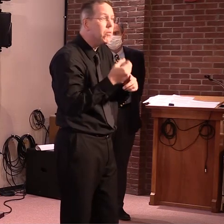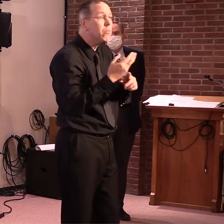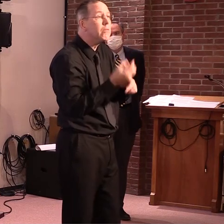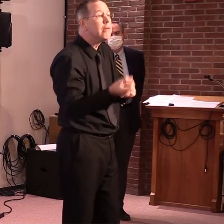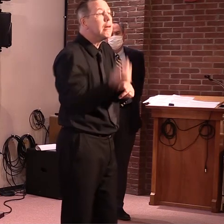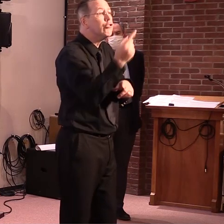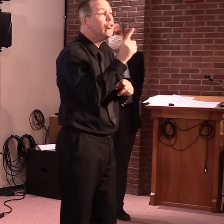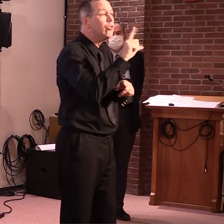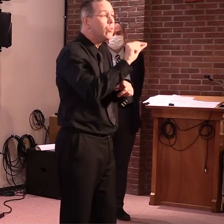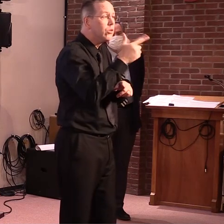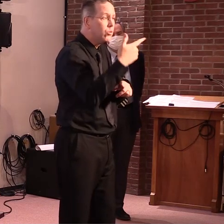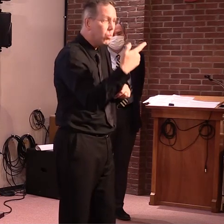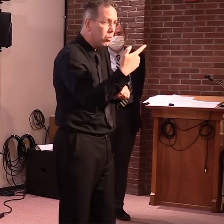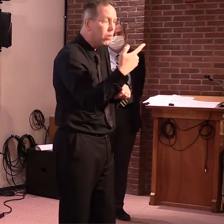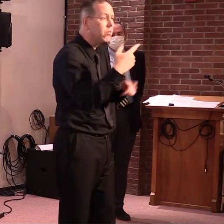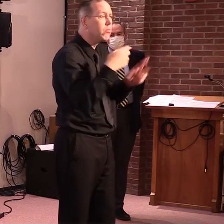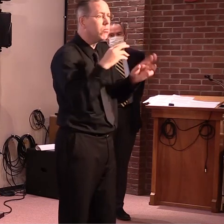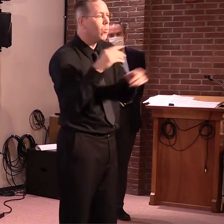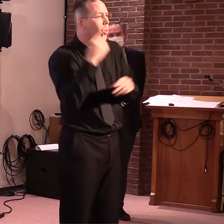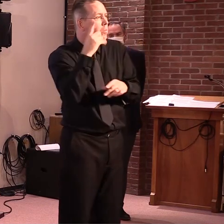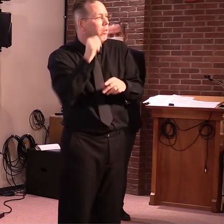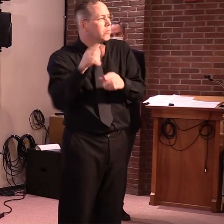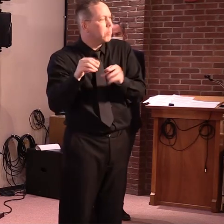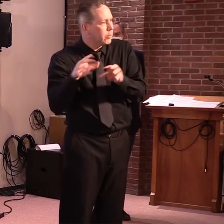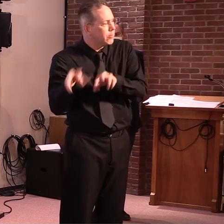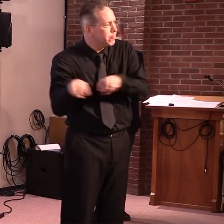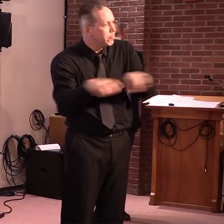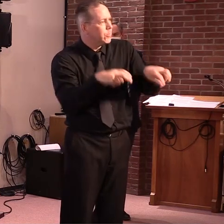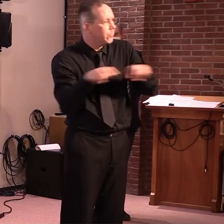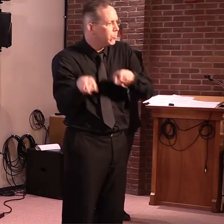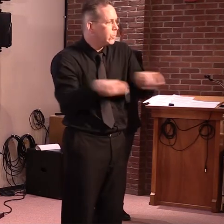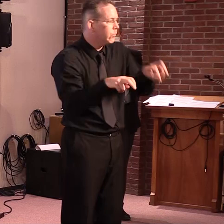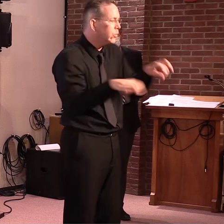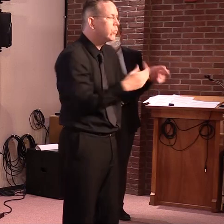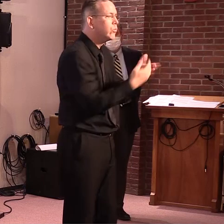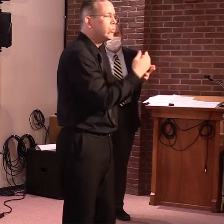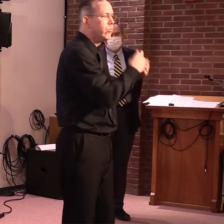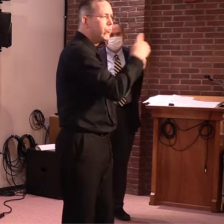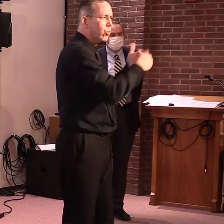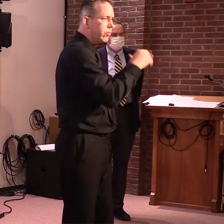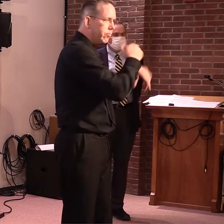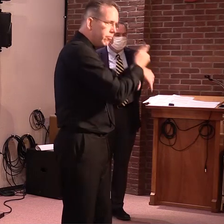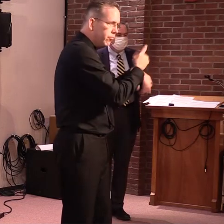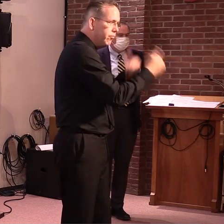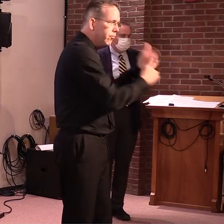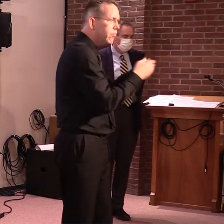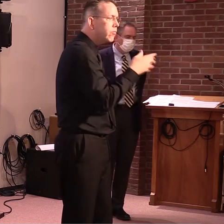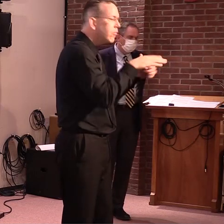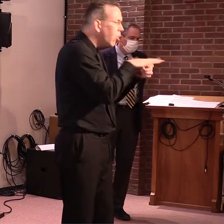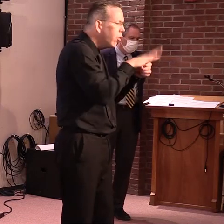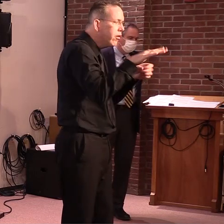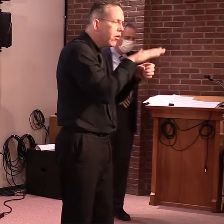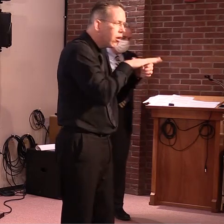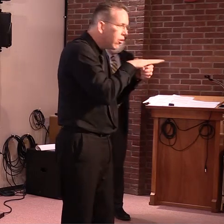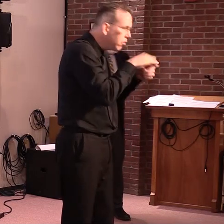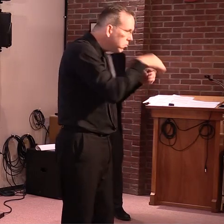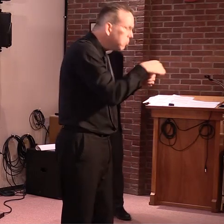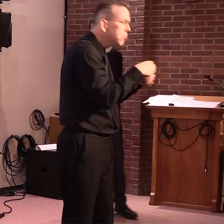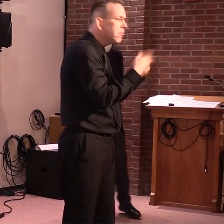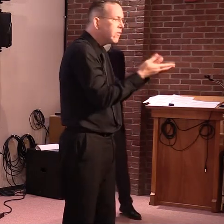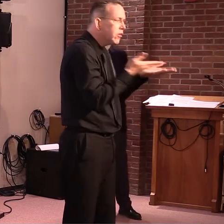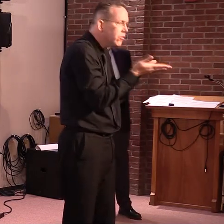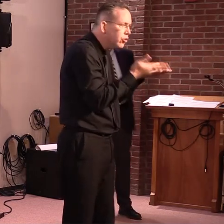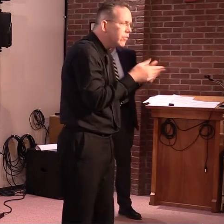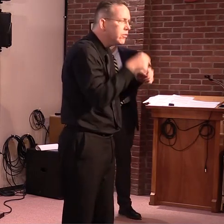the local level entities flexibility to help them house the various